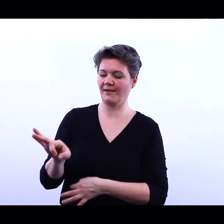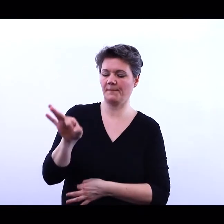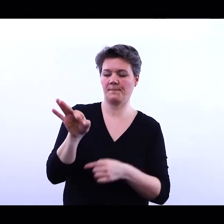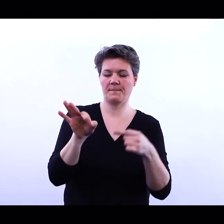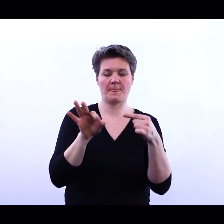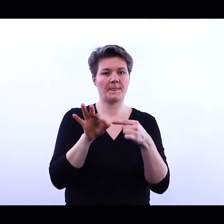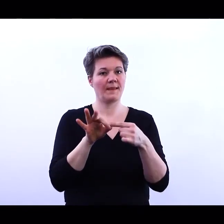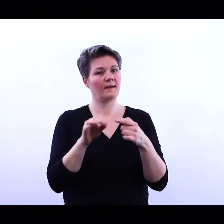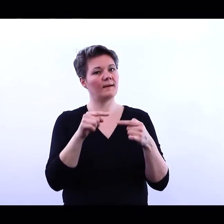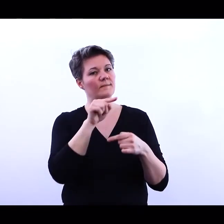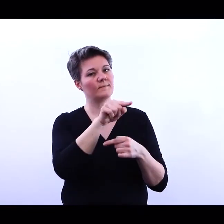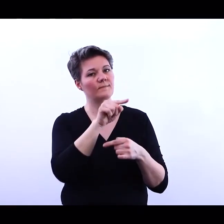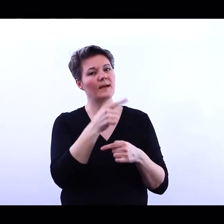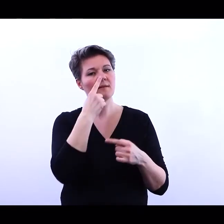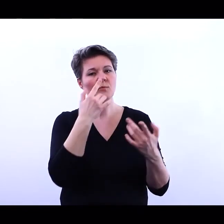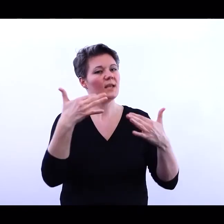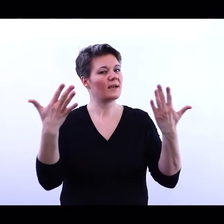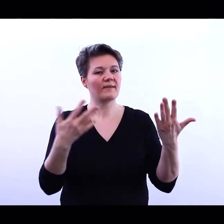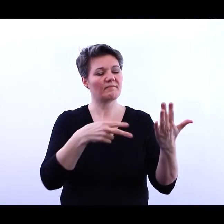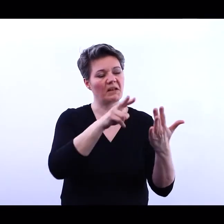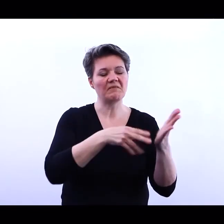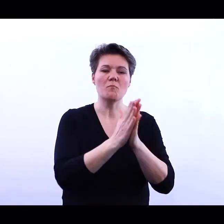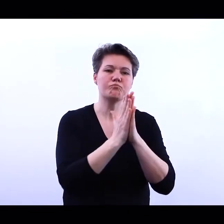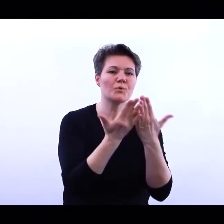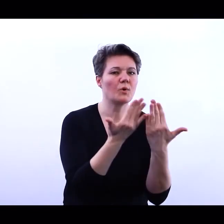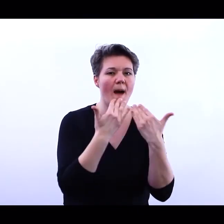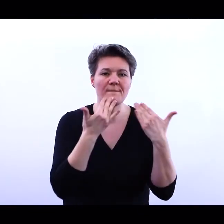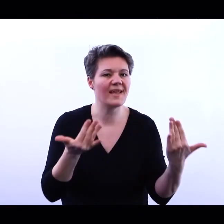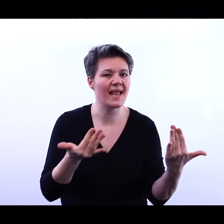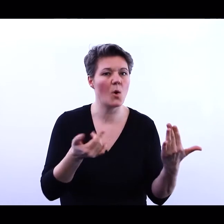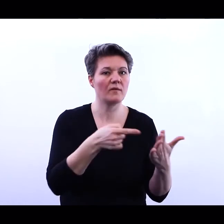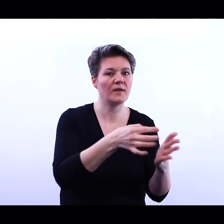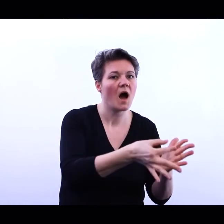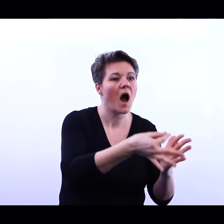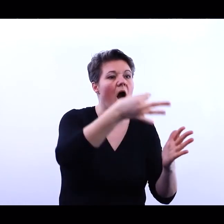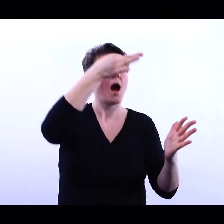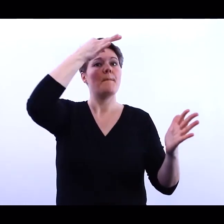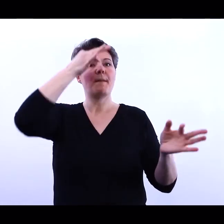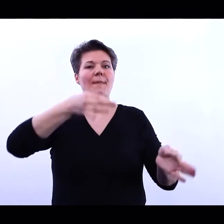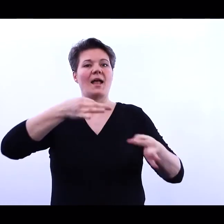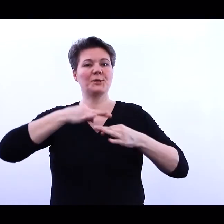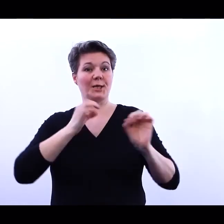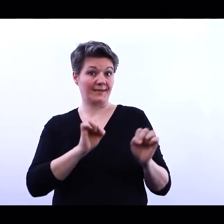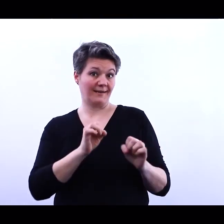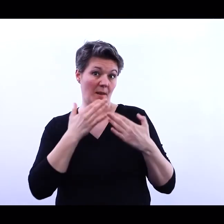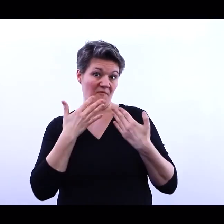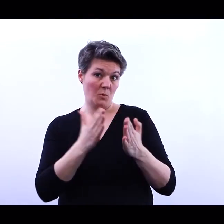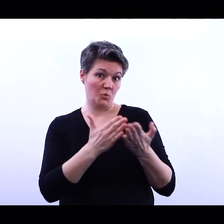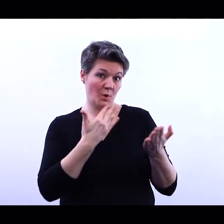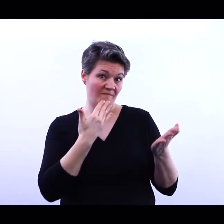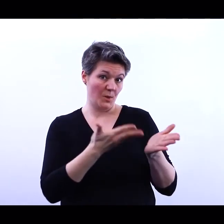something inspiring you have read, a book or something that you could recommend for our viewers